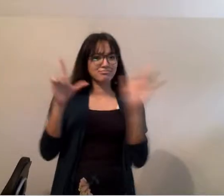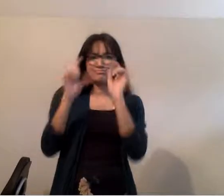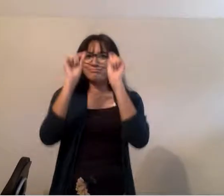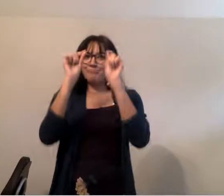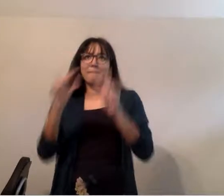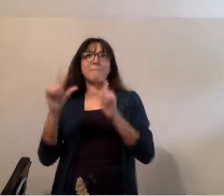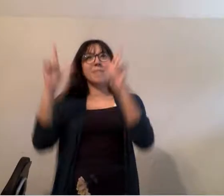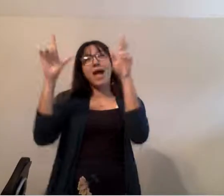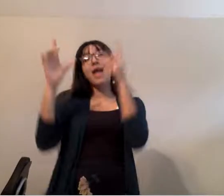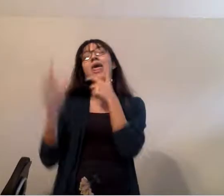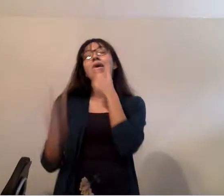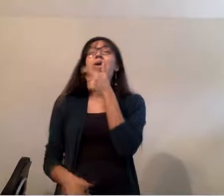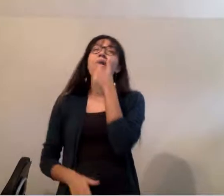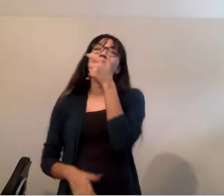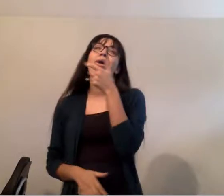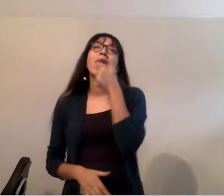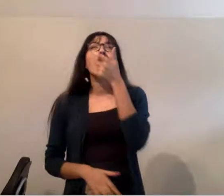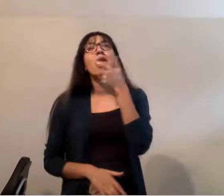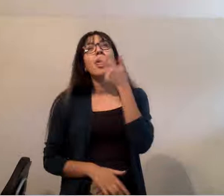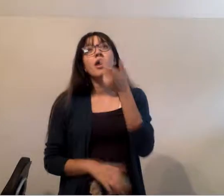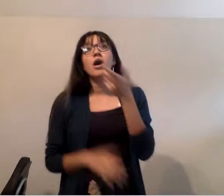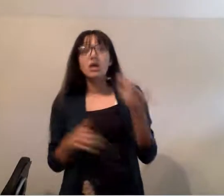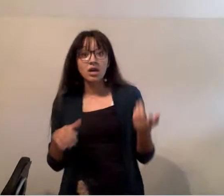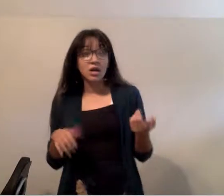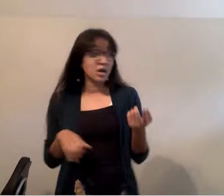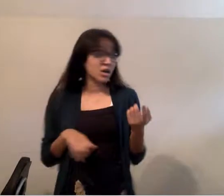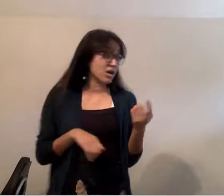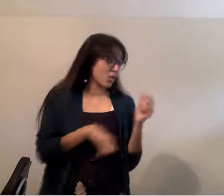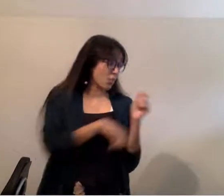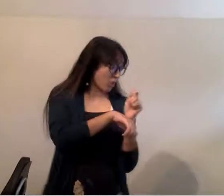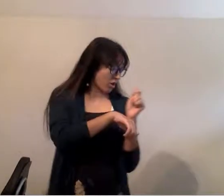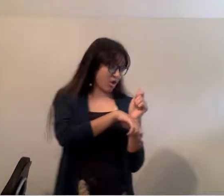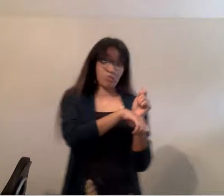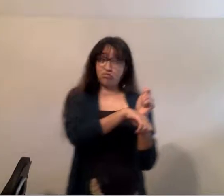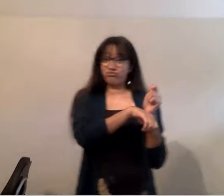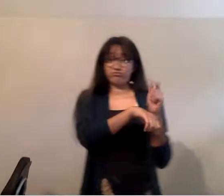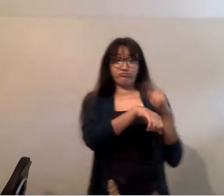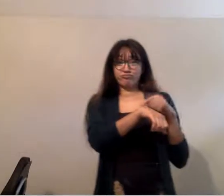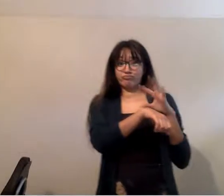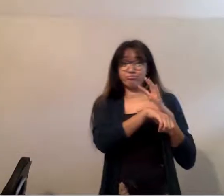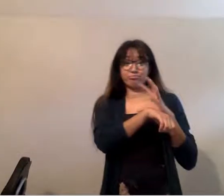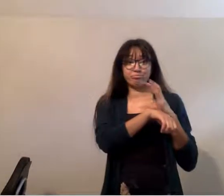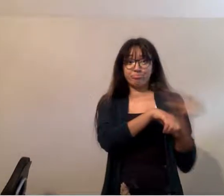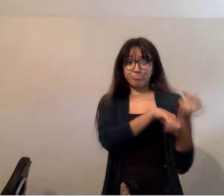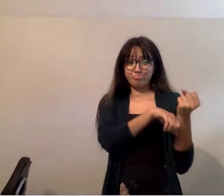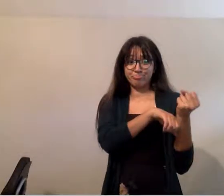All of that's going to take a while, so we're not going to really have room on the schedule for any work today. Sorry.